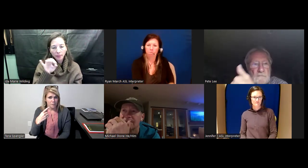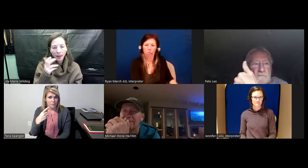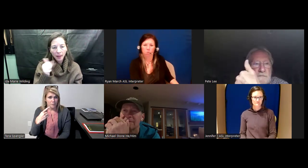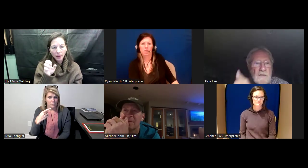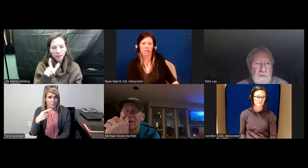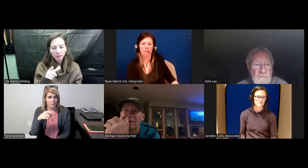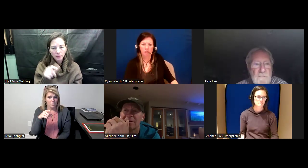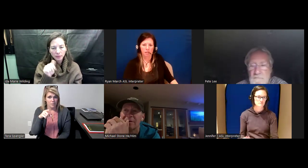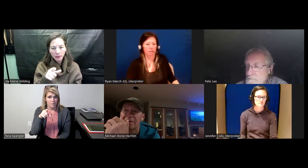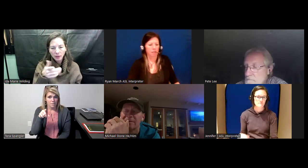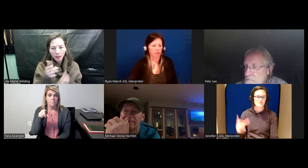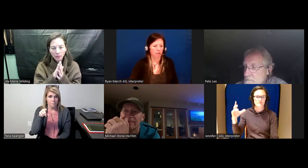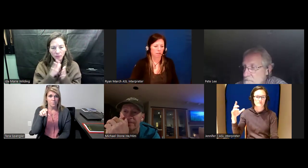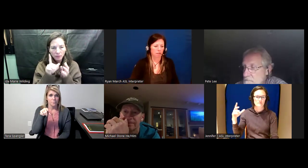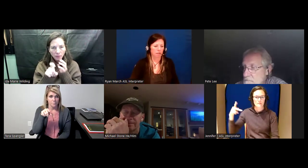question? Yes.